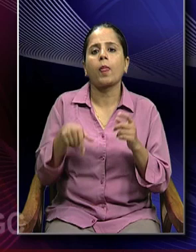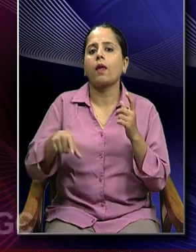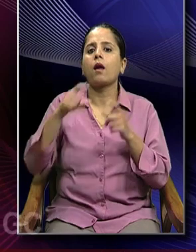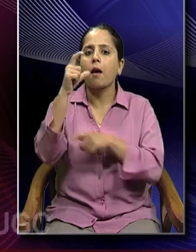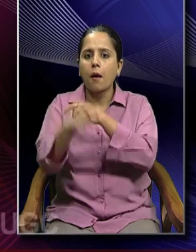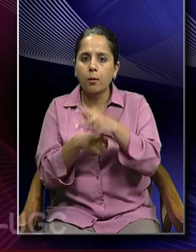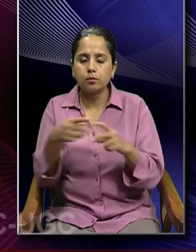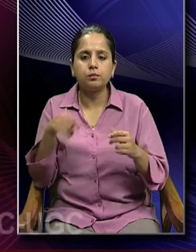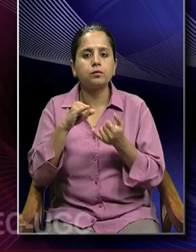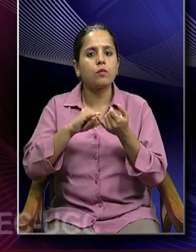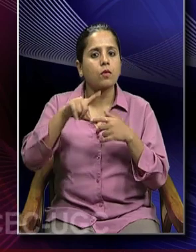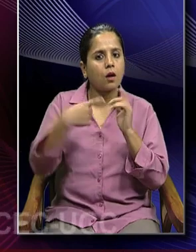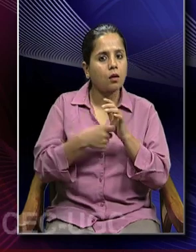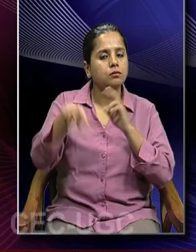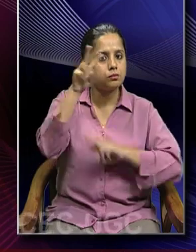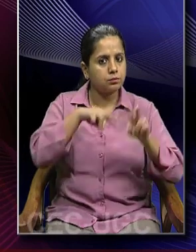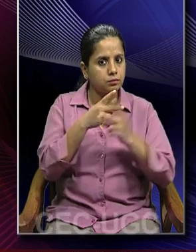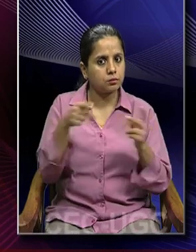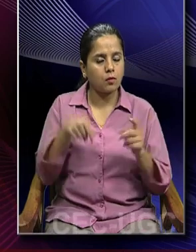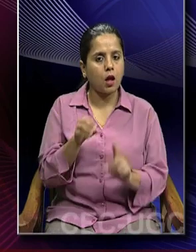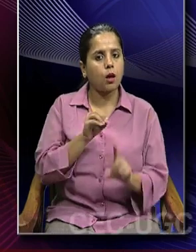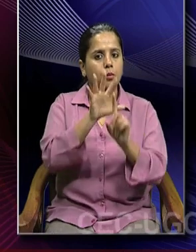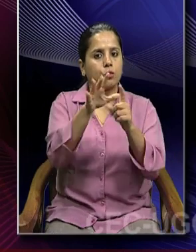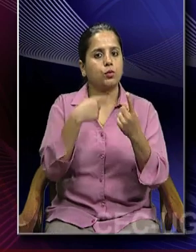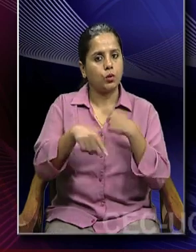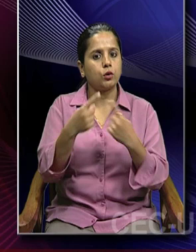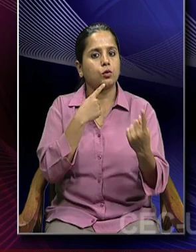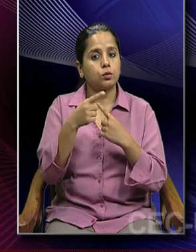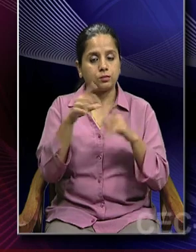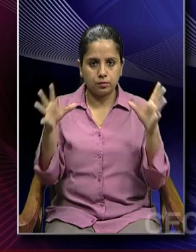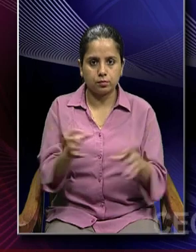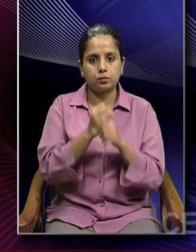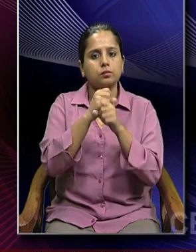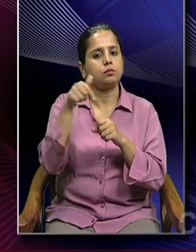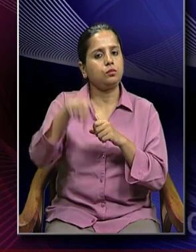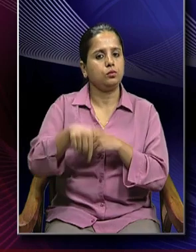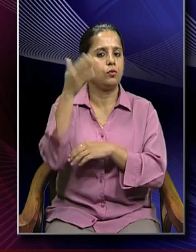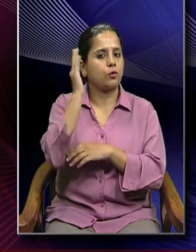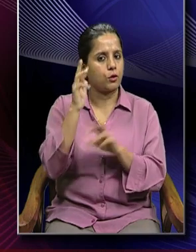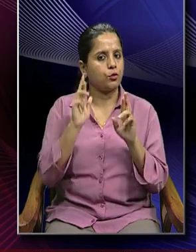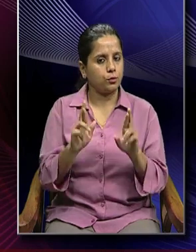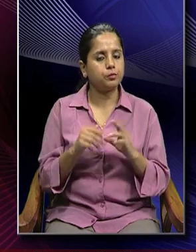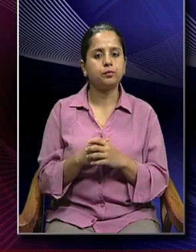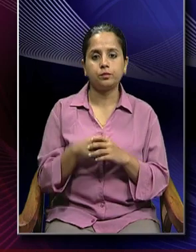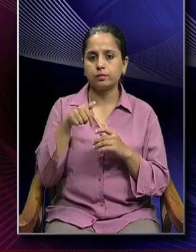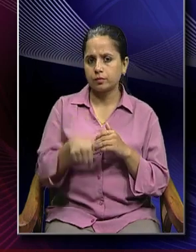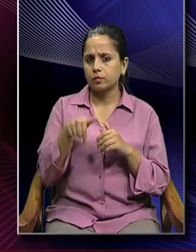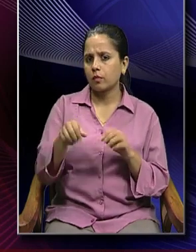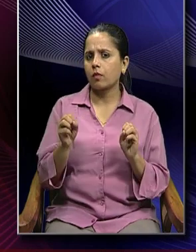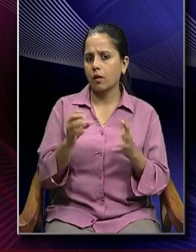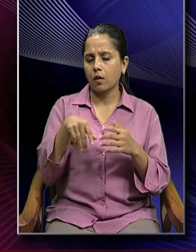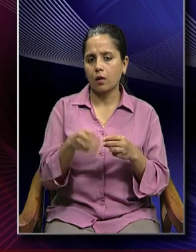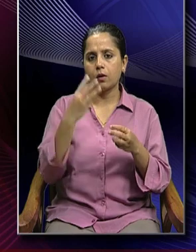analysis, and then we will talk about these approaches and conclude this topic in today's lecture. So, let us start